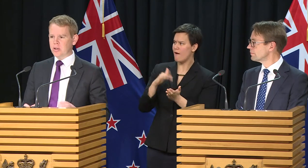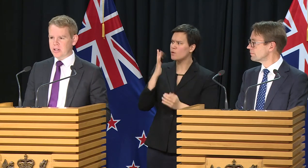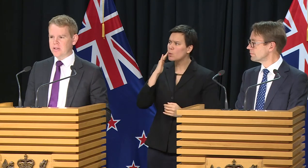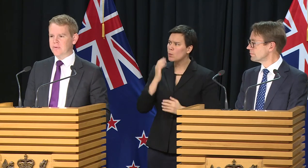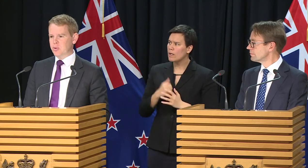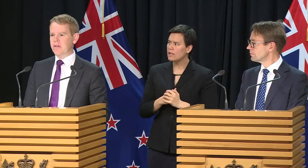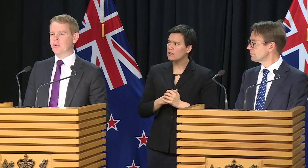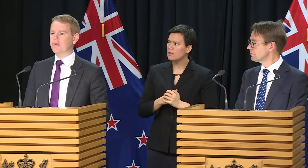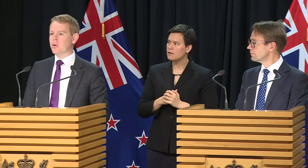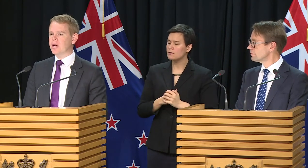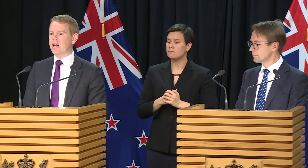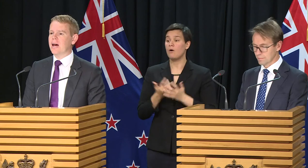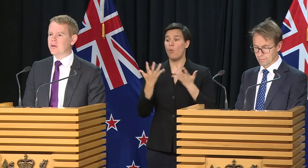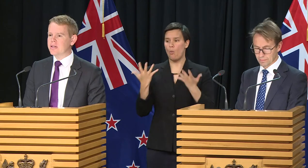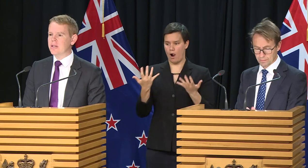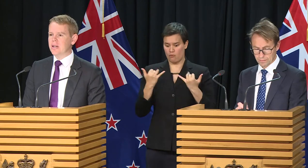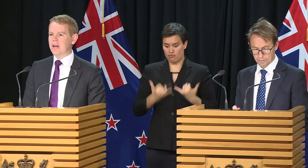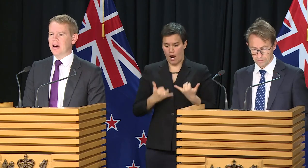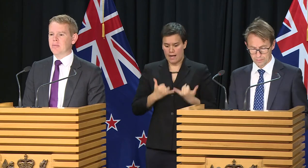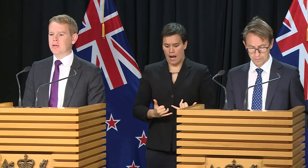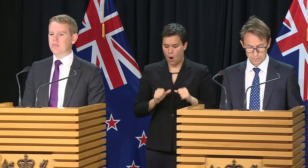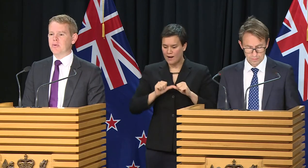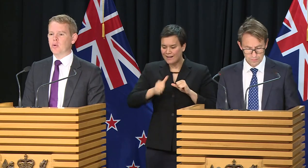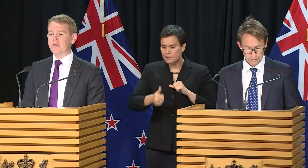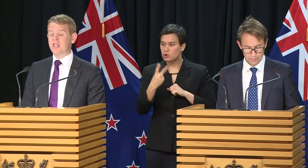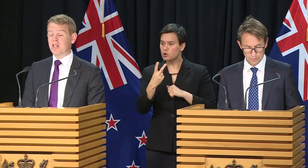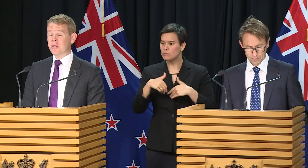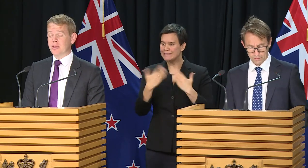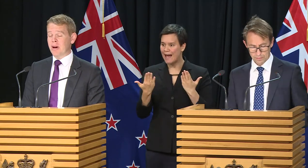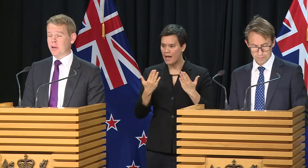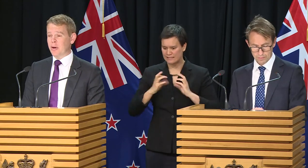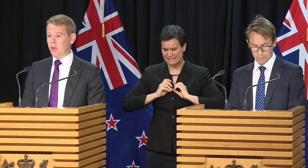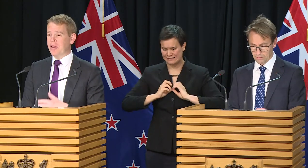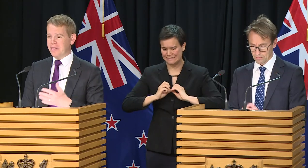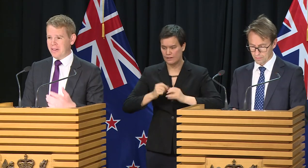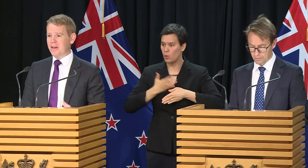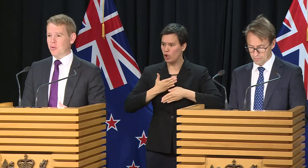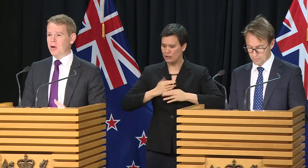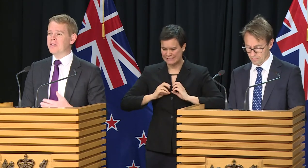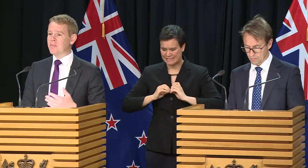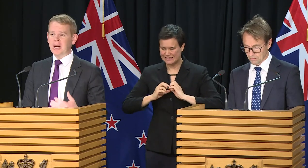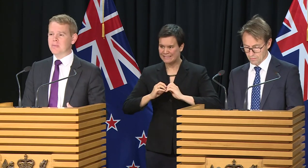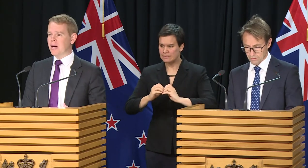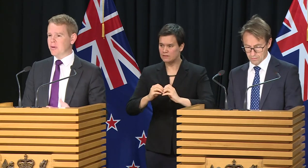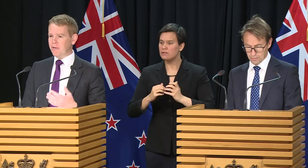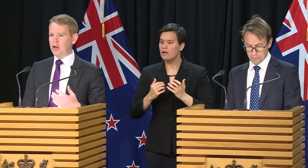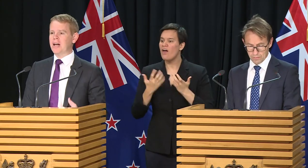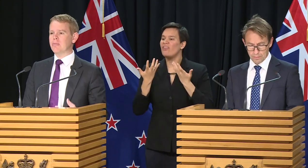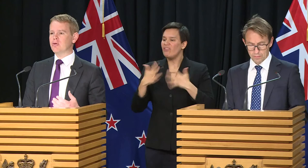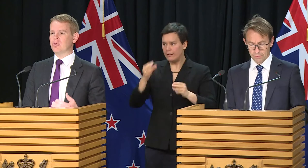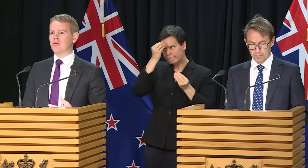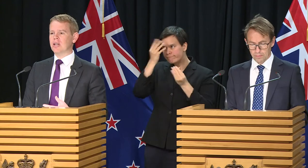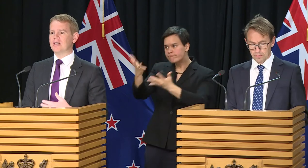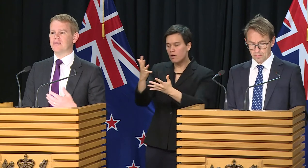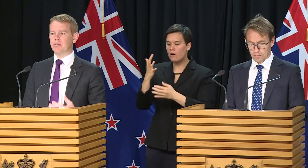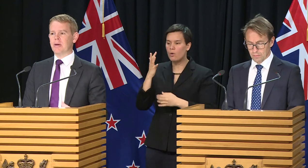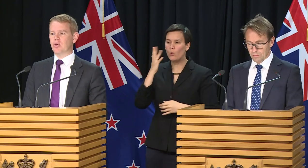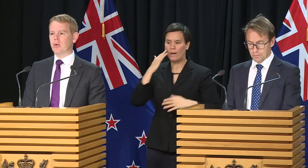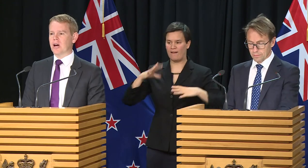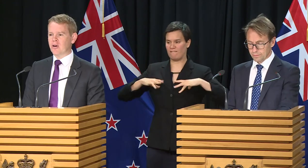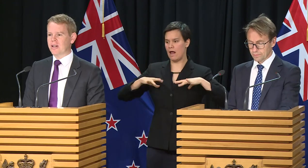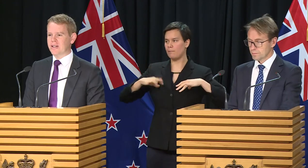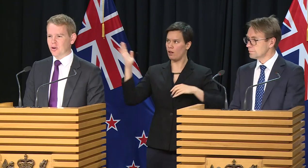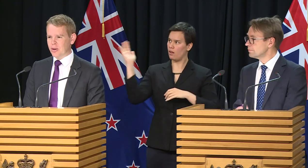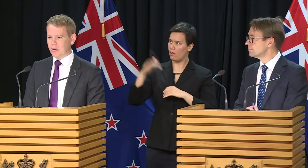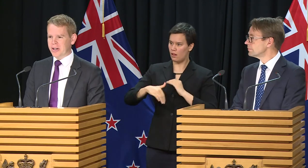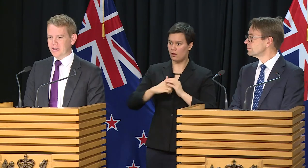little bit to do in the next 24 to 48 hours before decisions are made about when space may be freed up through the release of the people